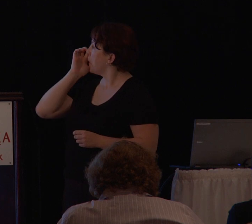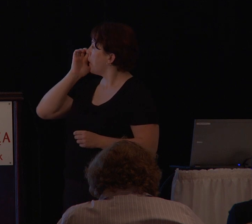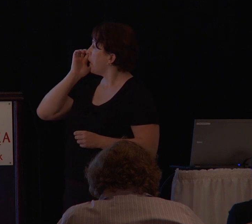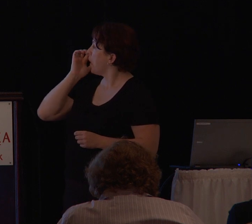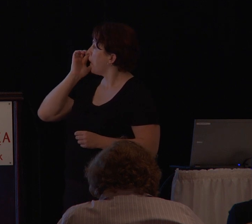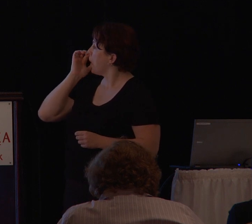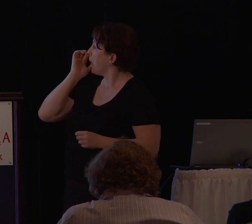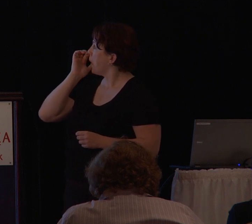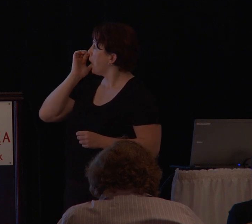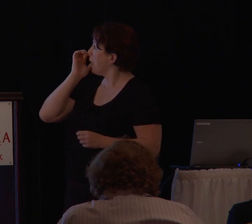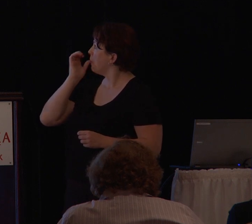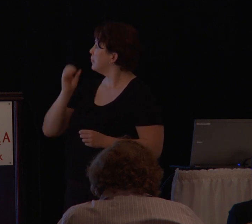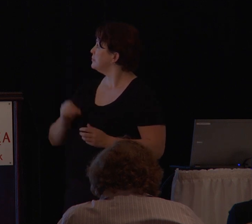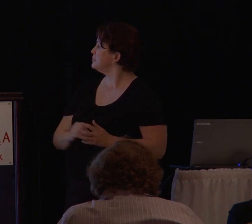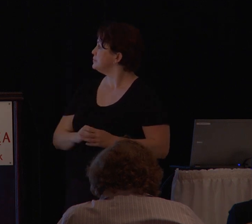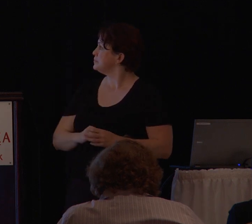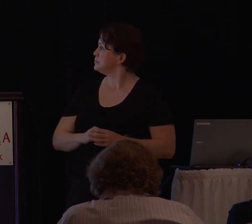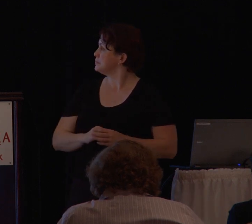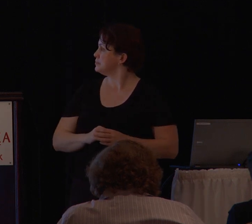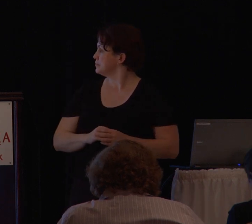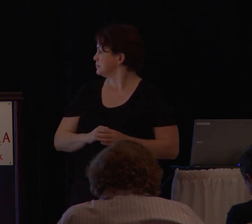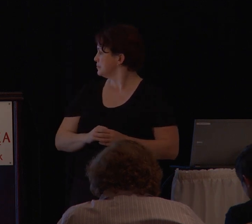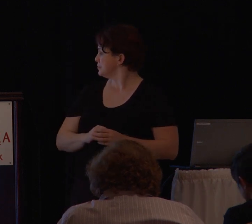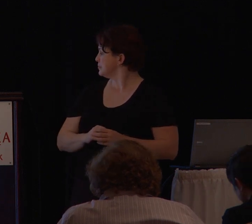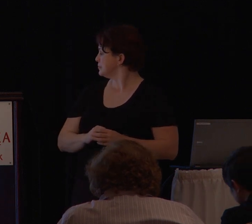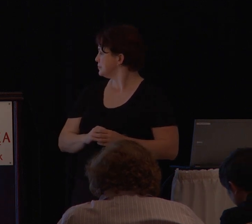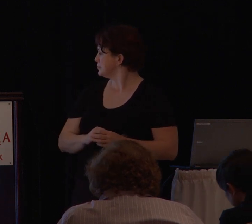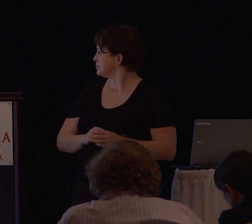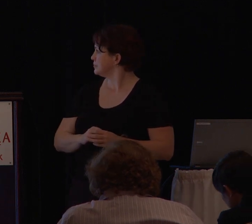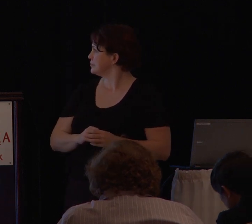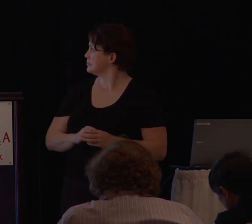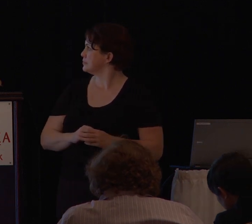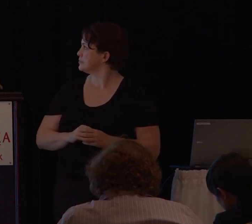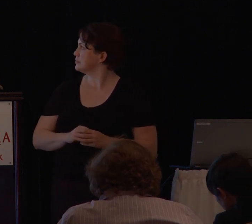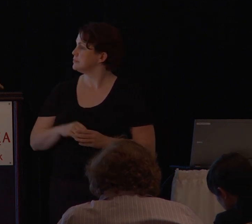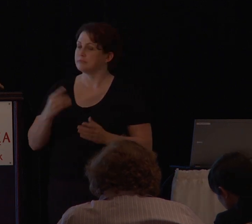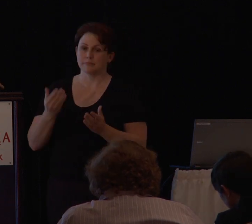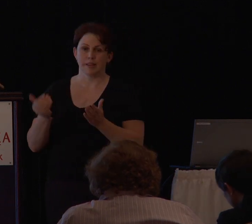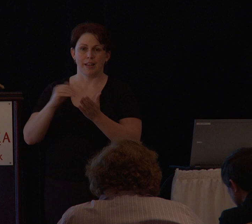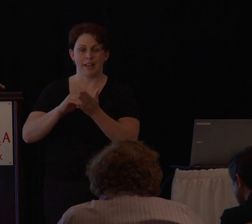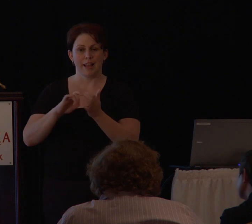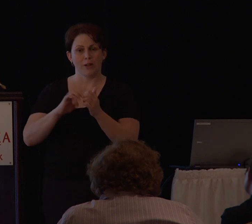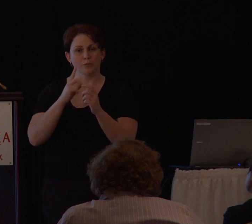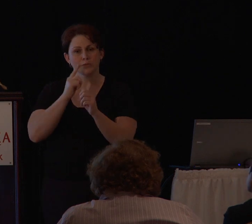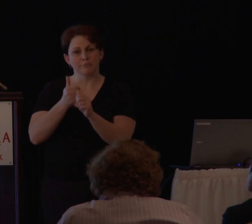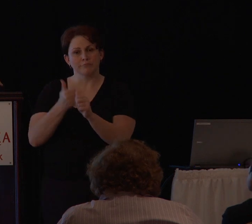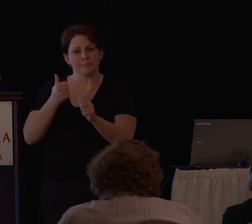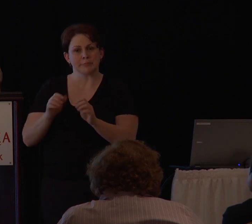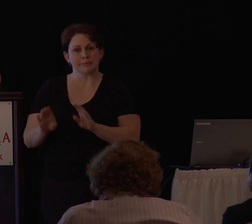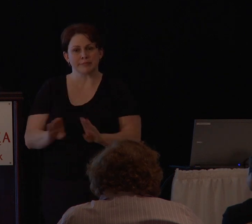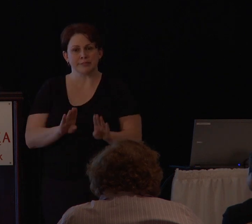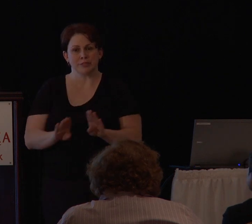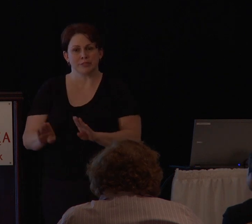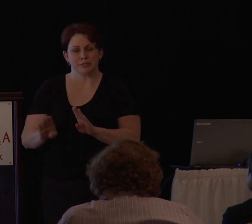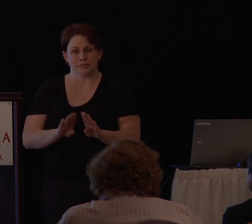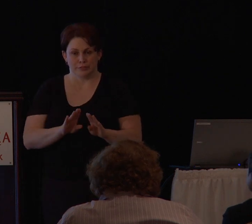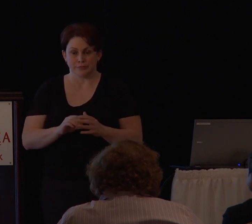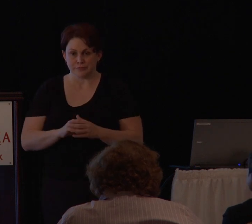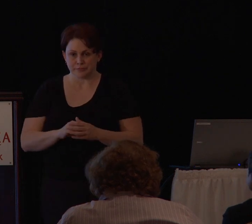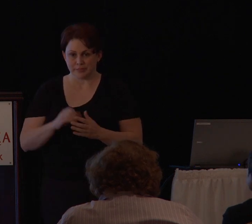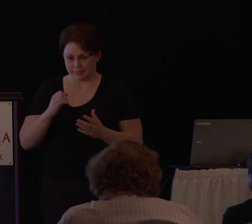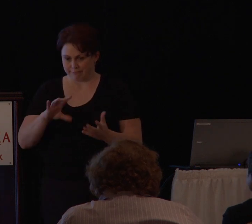Two more of the, well, one more example of preventing behavioral